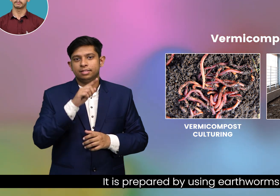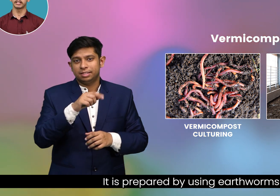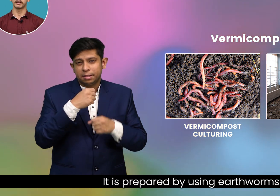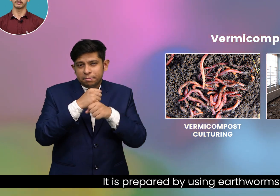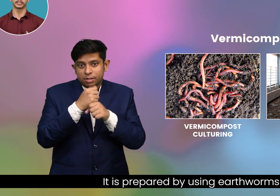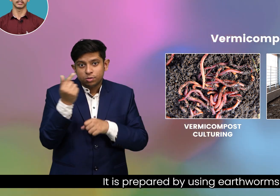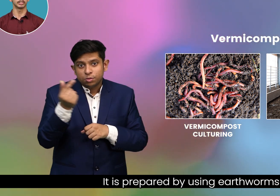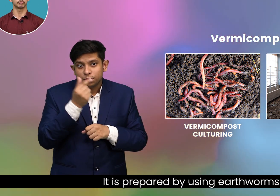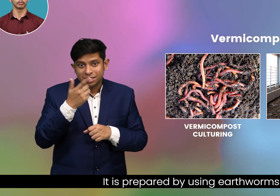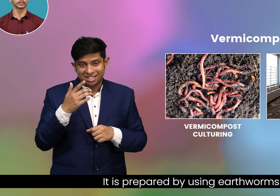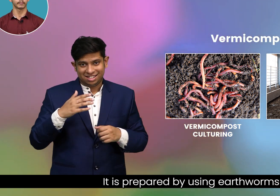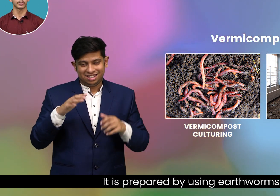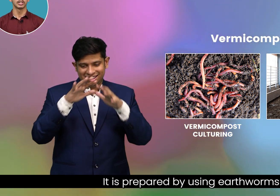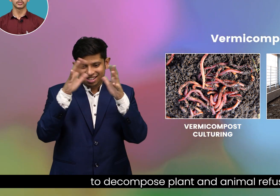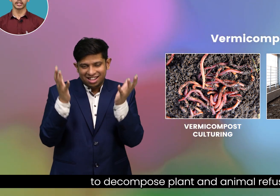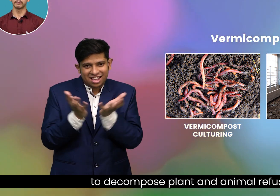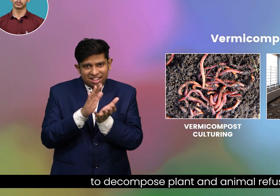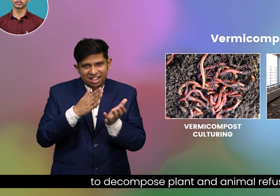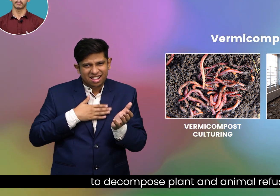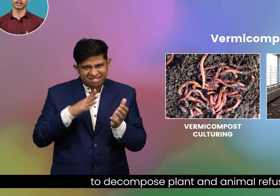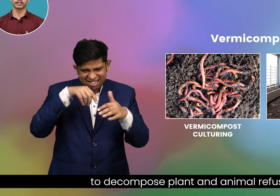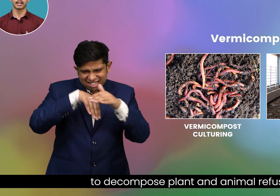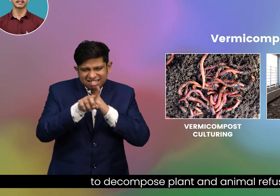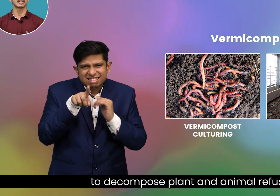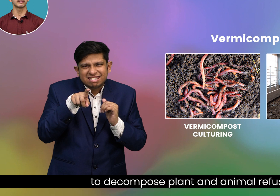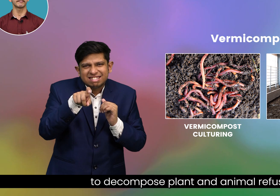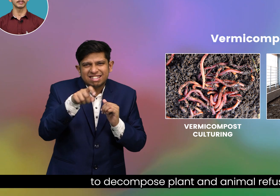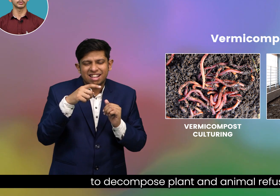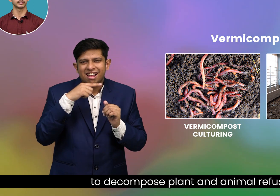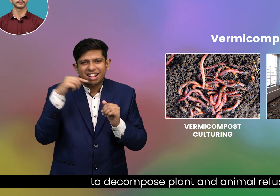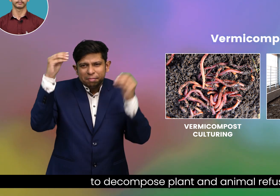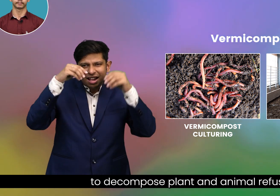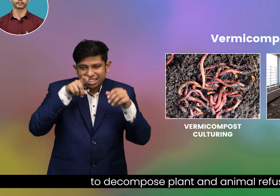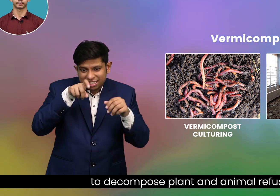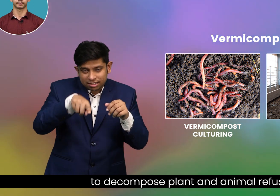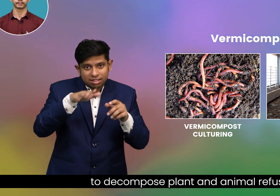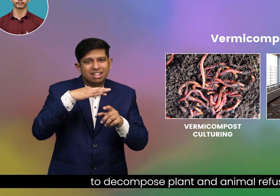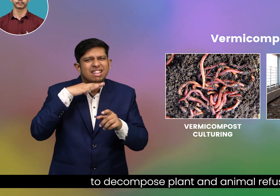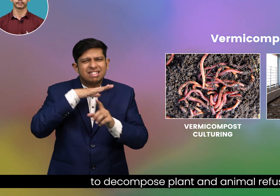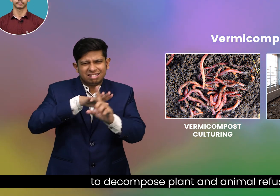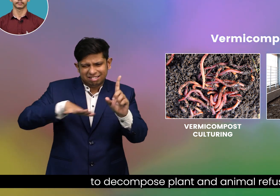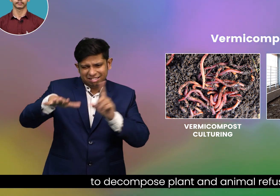It is prepared by using earthworms to decompose plant and animal refuse.